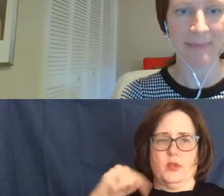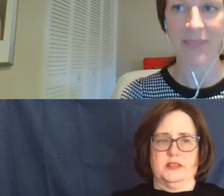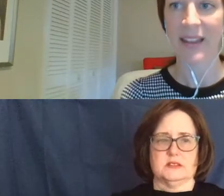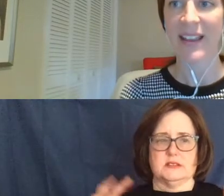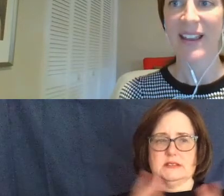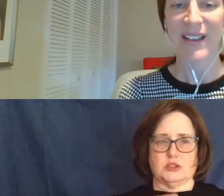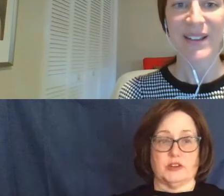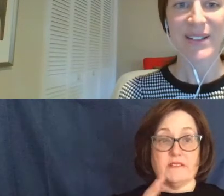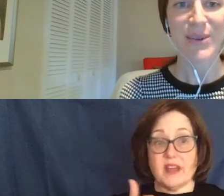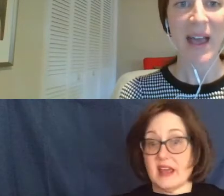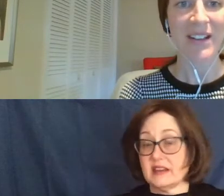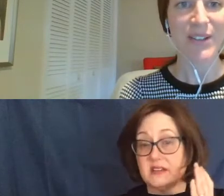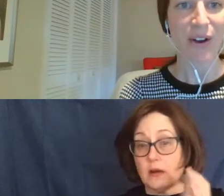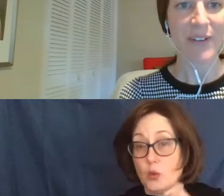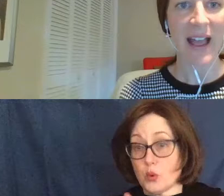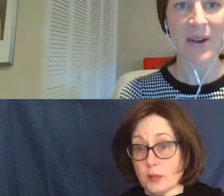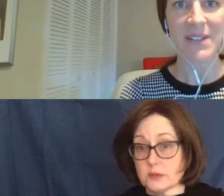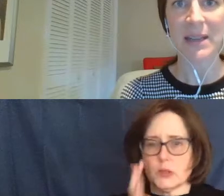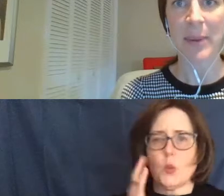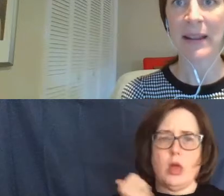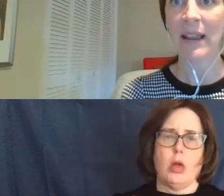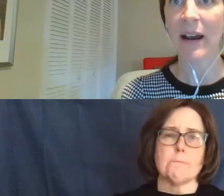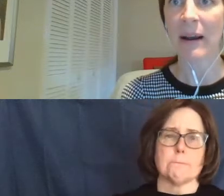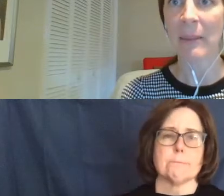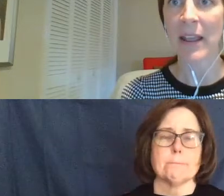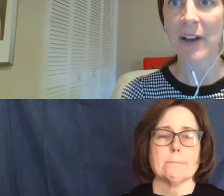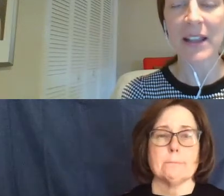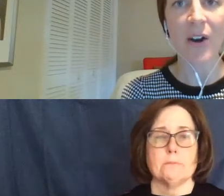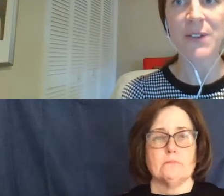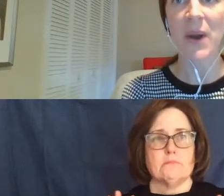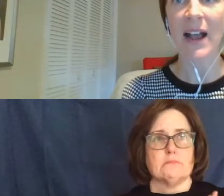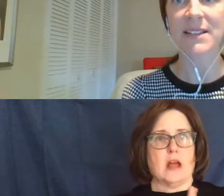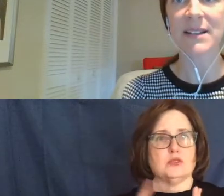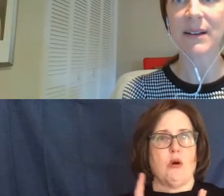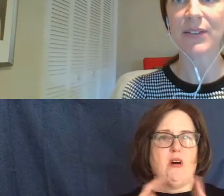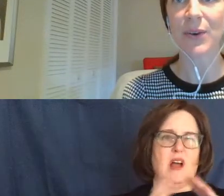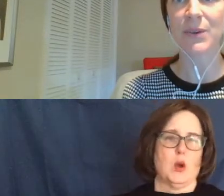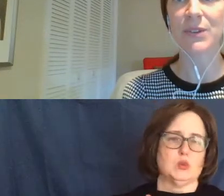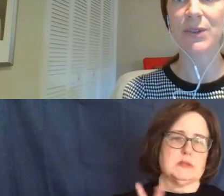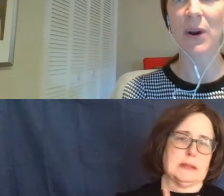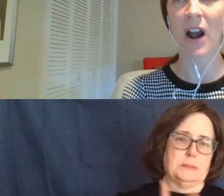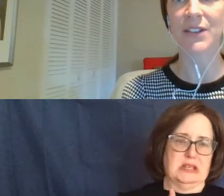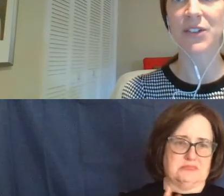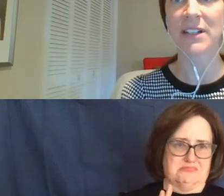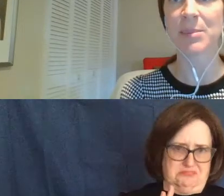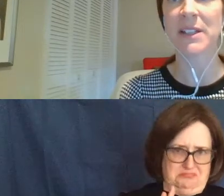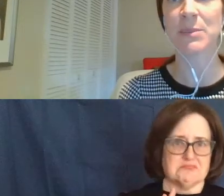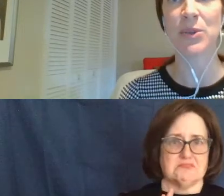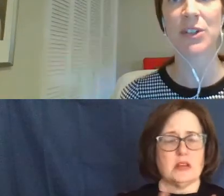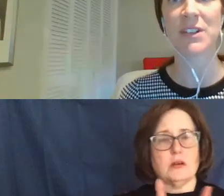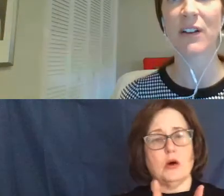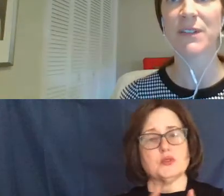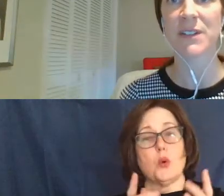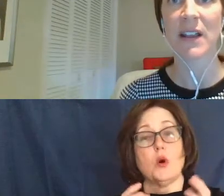today. So that is all for the housekeeping. If I can also ask those who are on screen to please